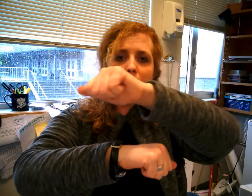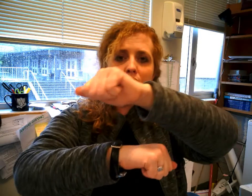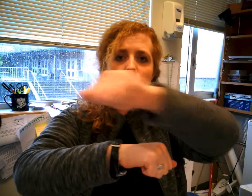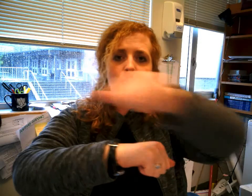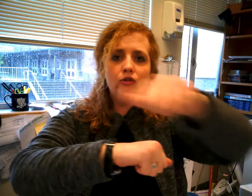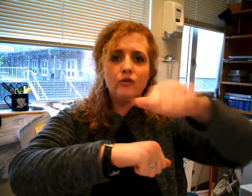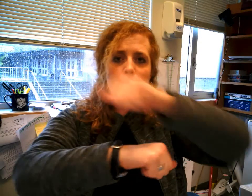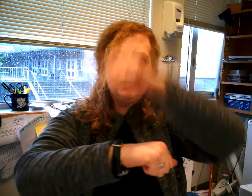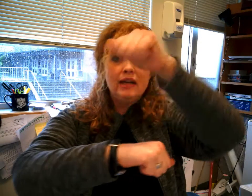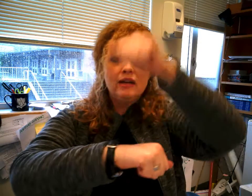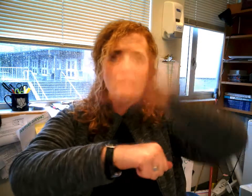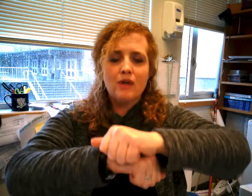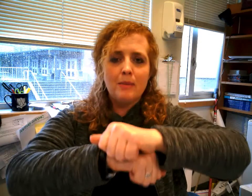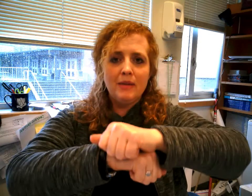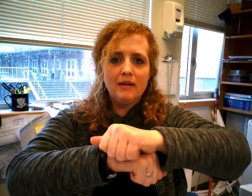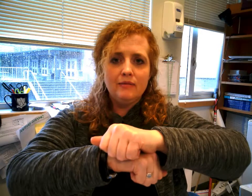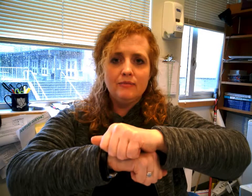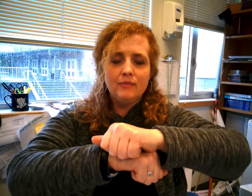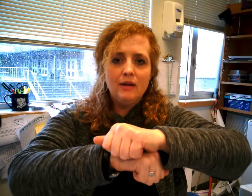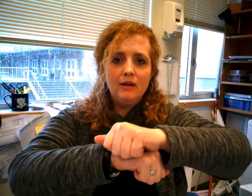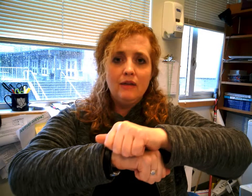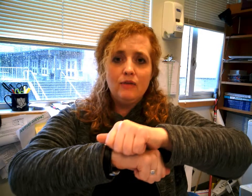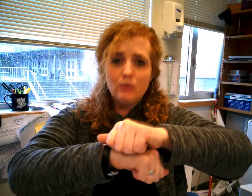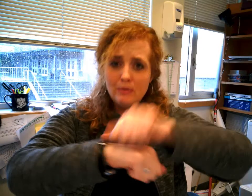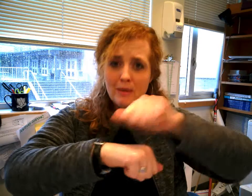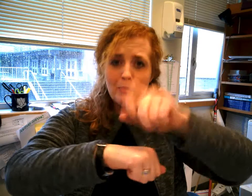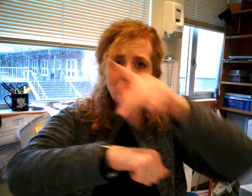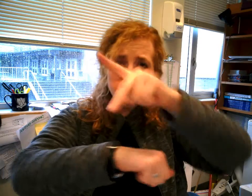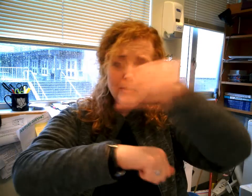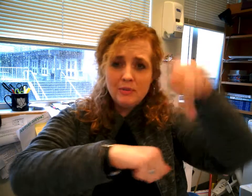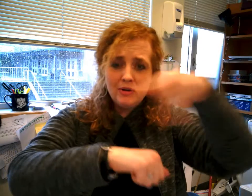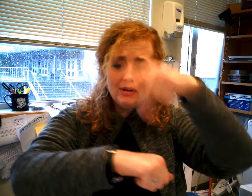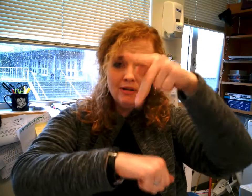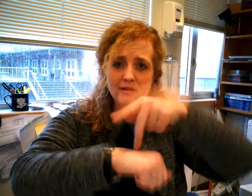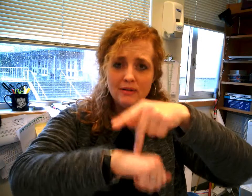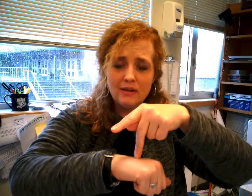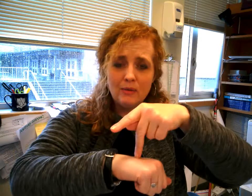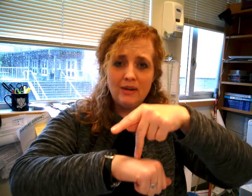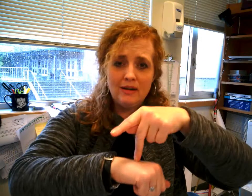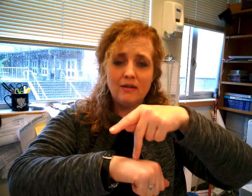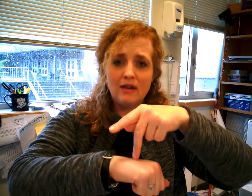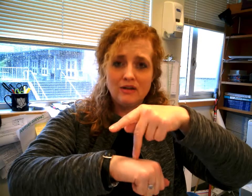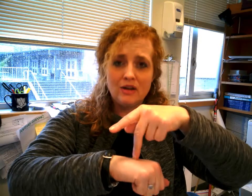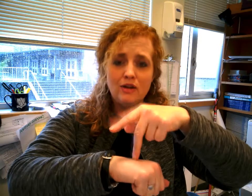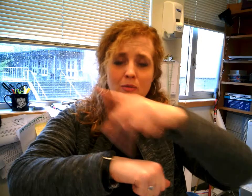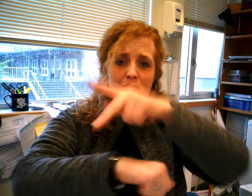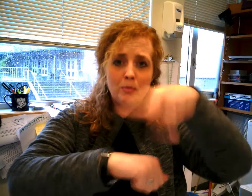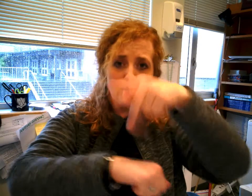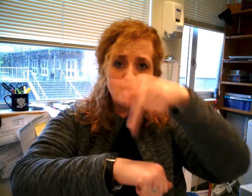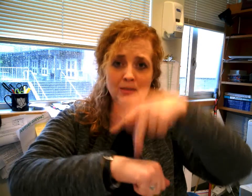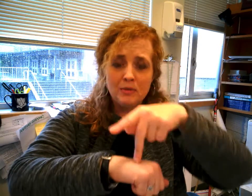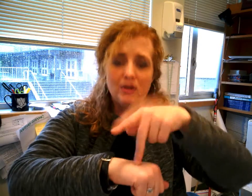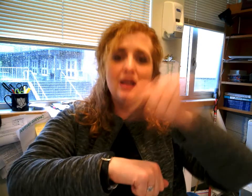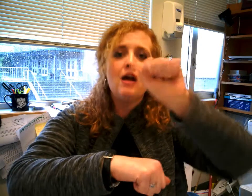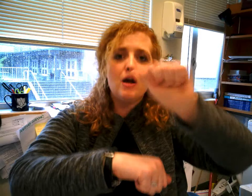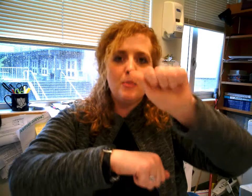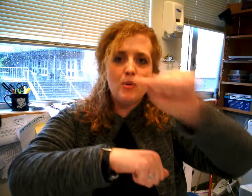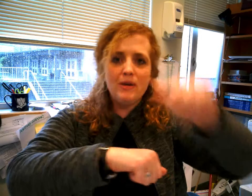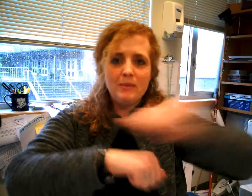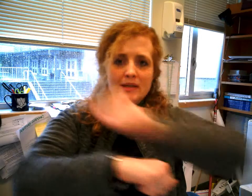one circling and dropping. If you remember principle that I taught you before, principle, appointment